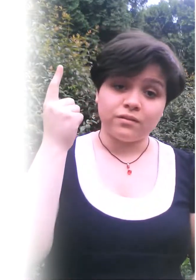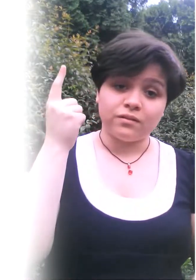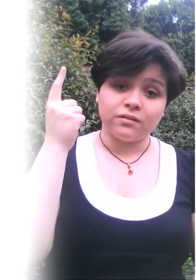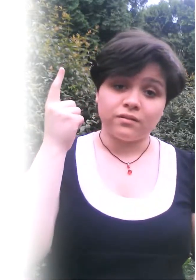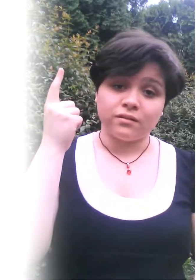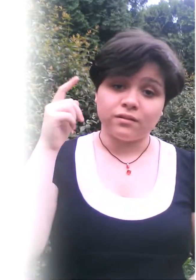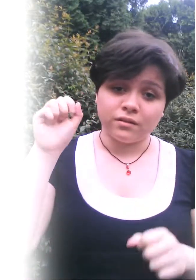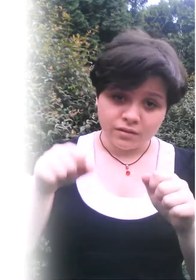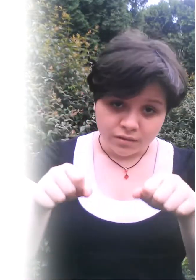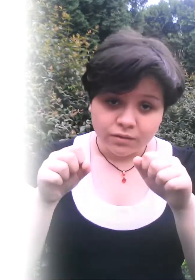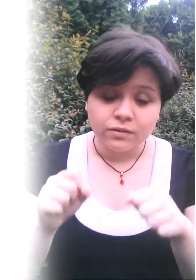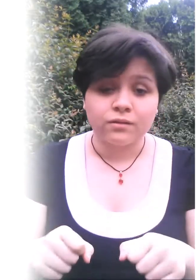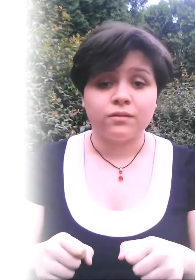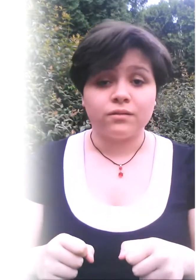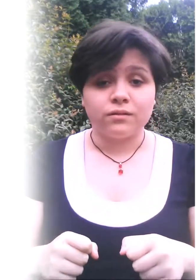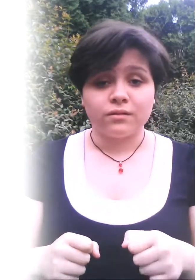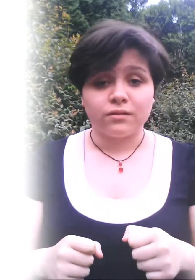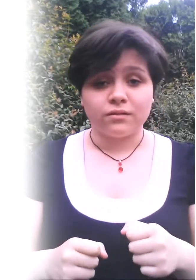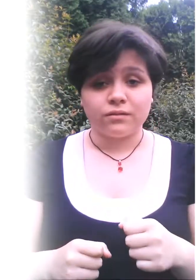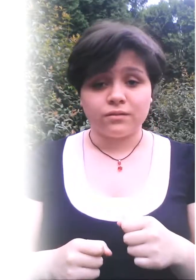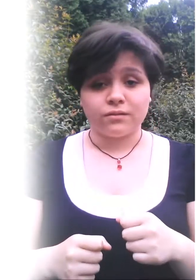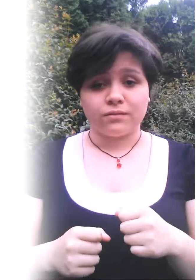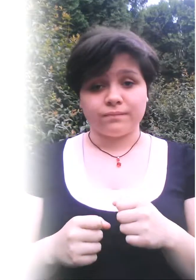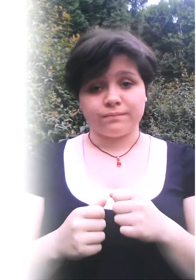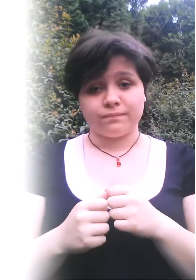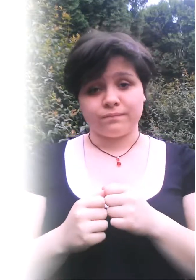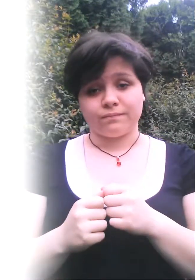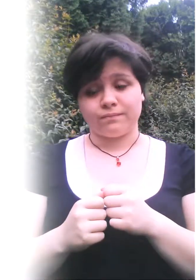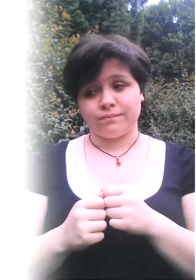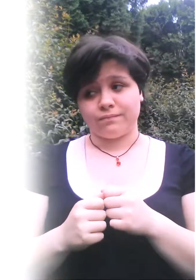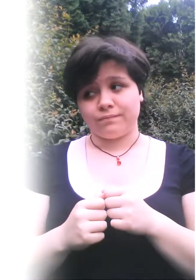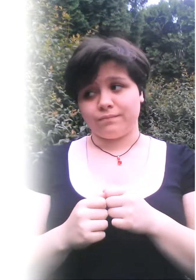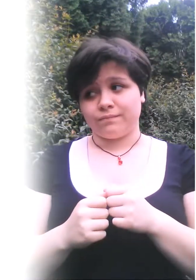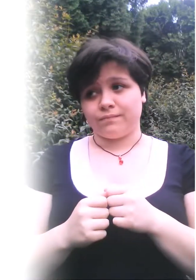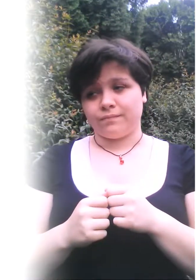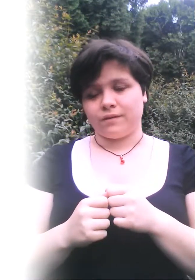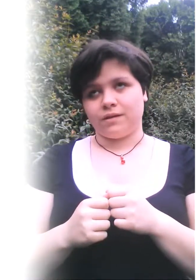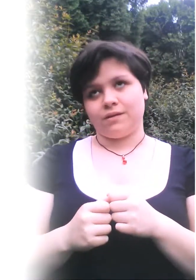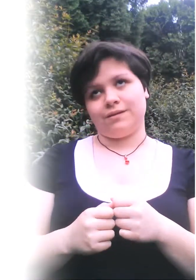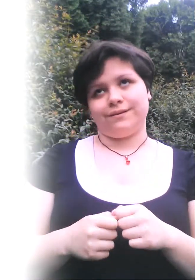if only I could.